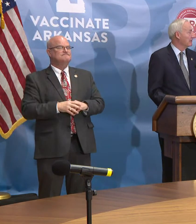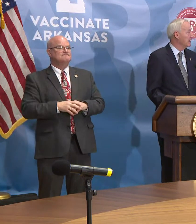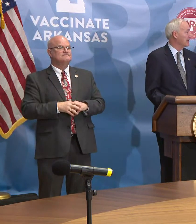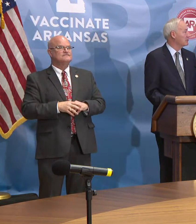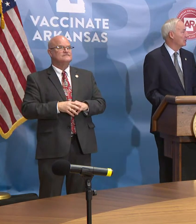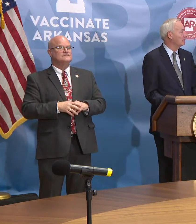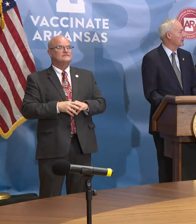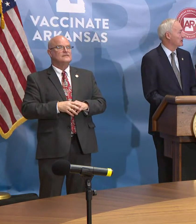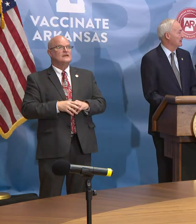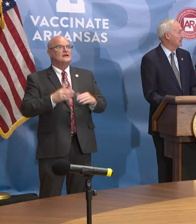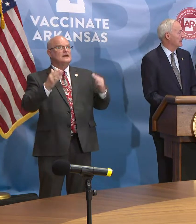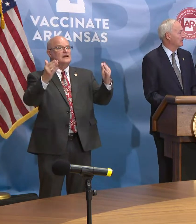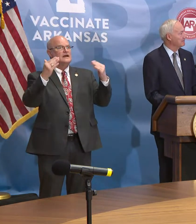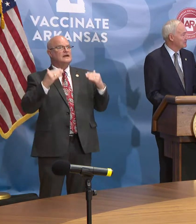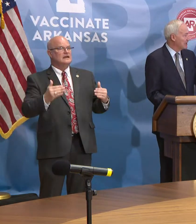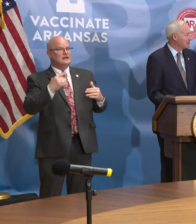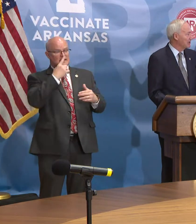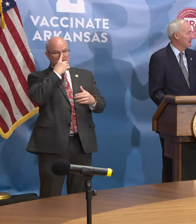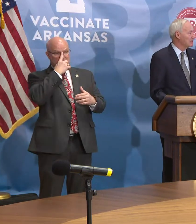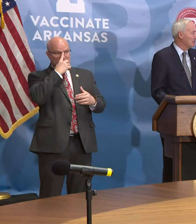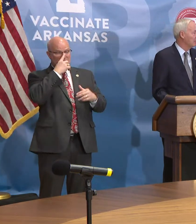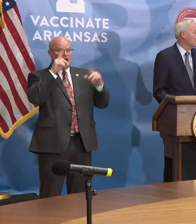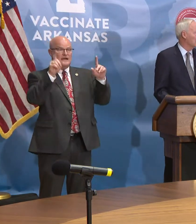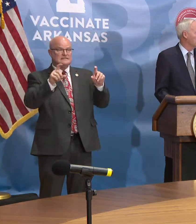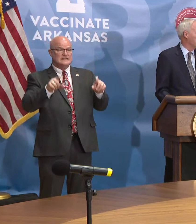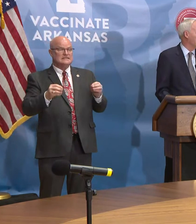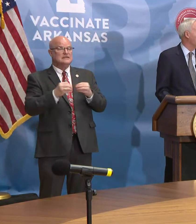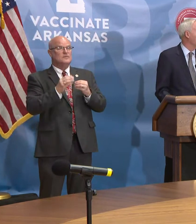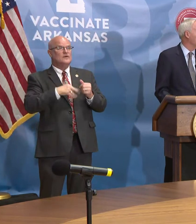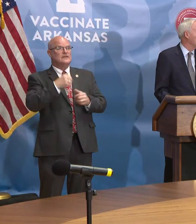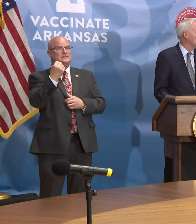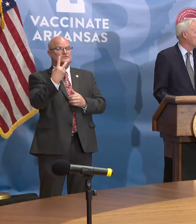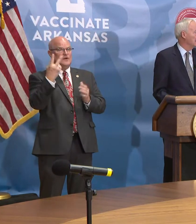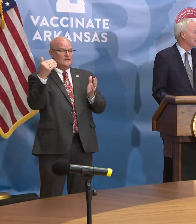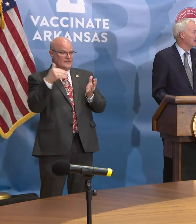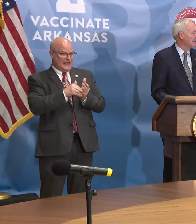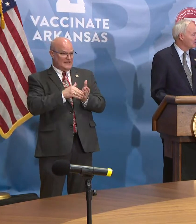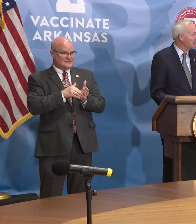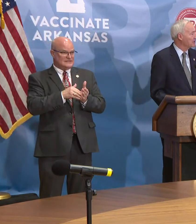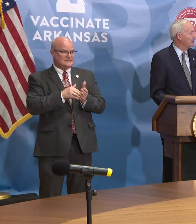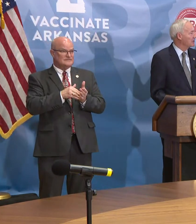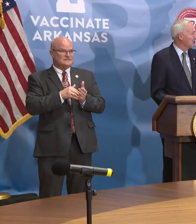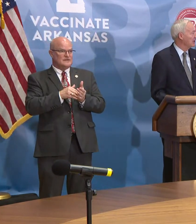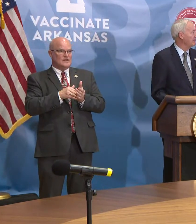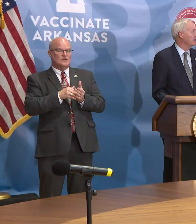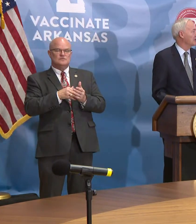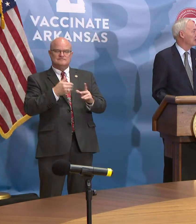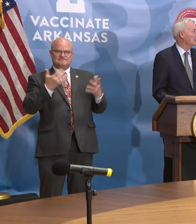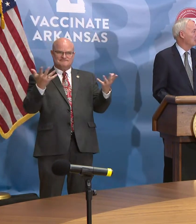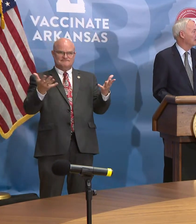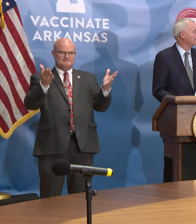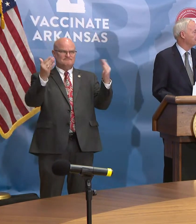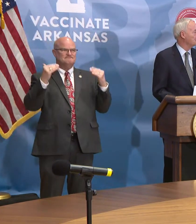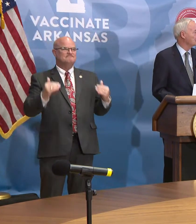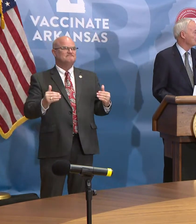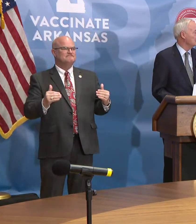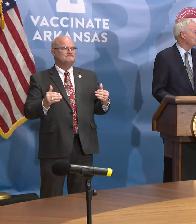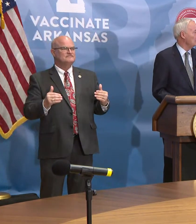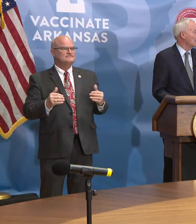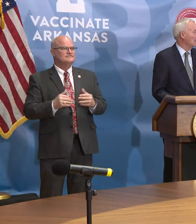go on to the next one. We see our testings, over 12,000. That speaks for itself. Let's go